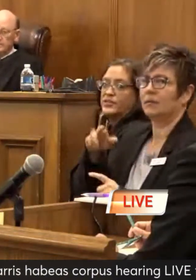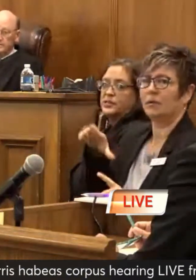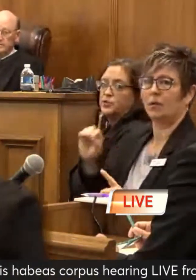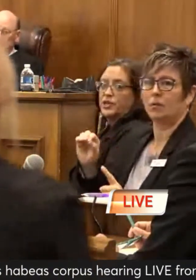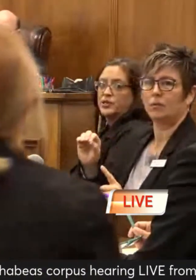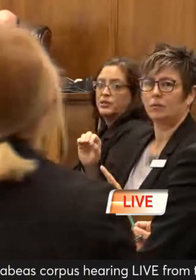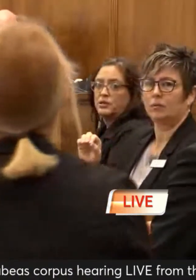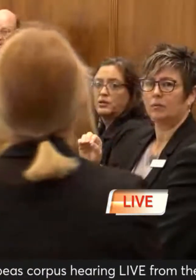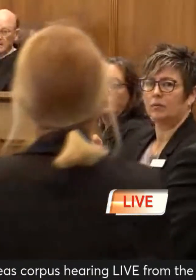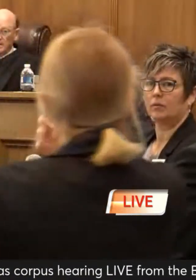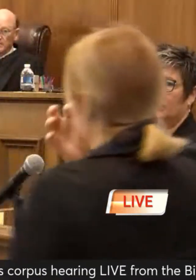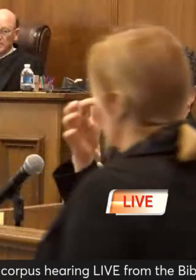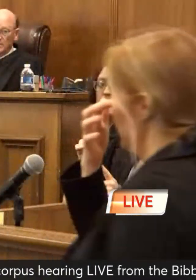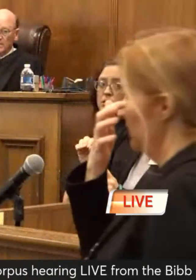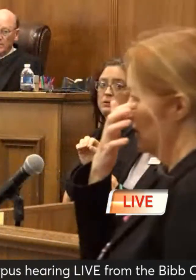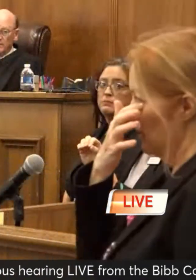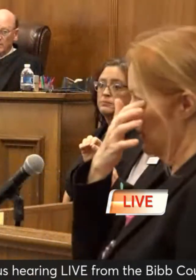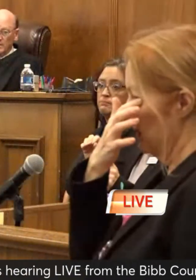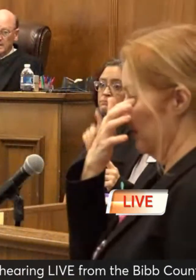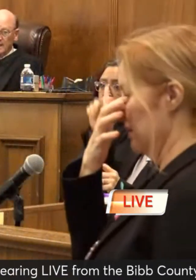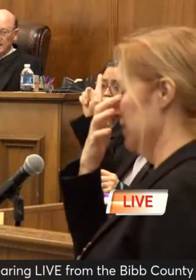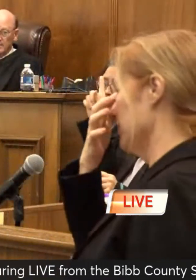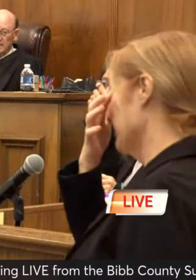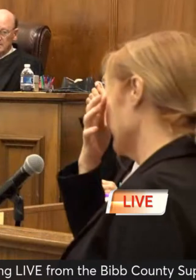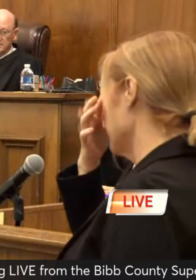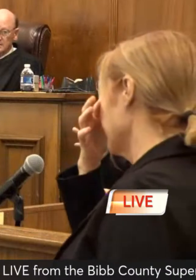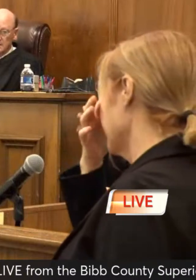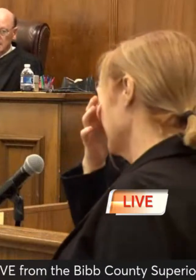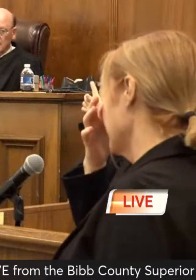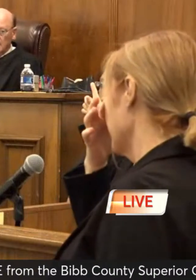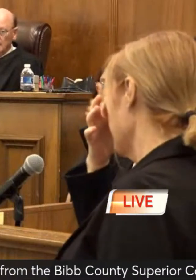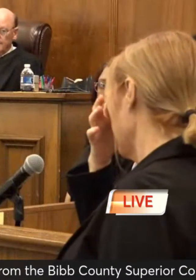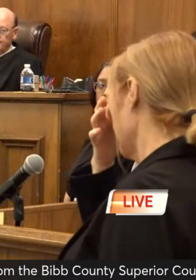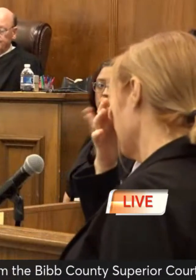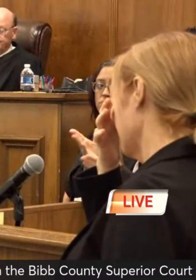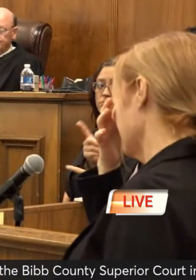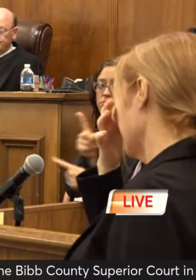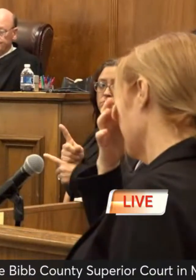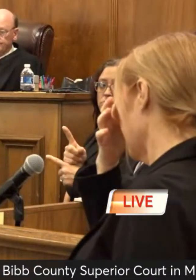I think, She may be right. I'm wondering what the word get means. okay.